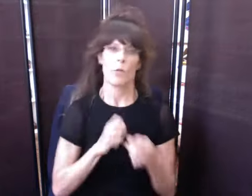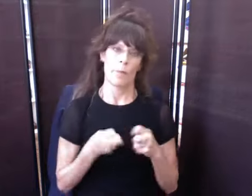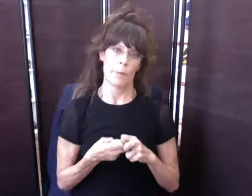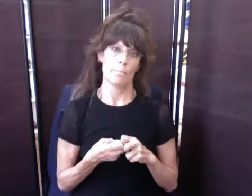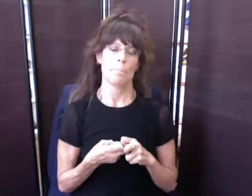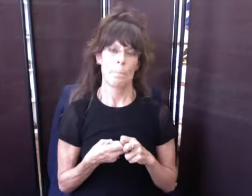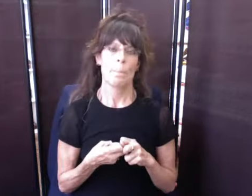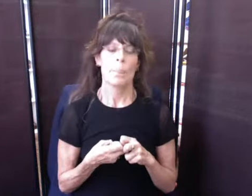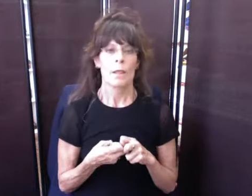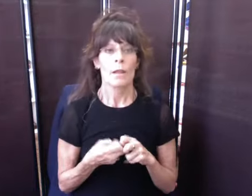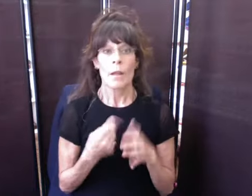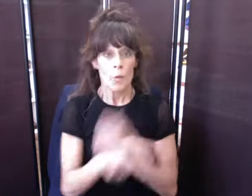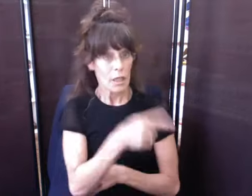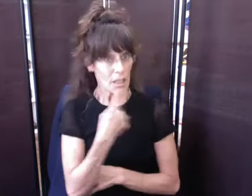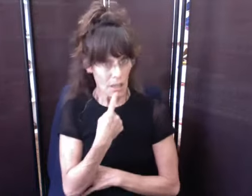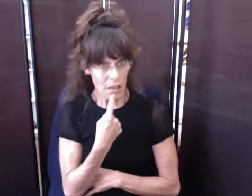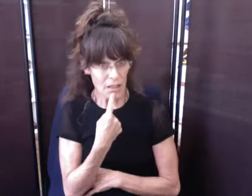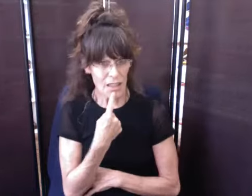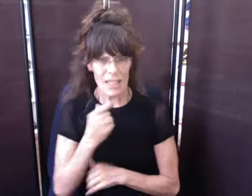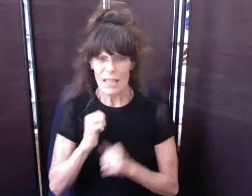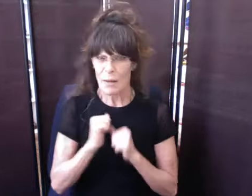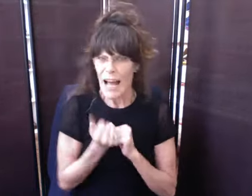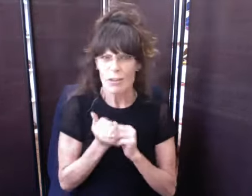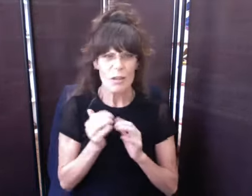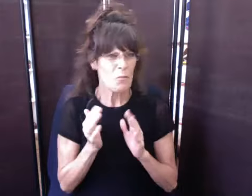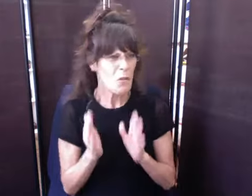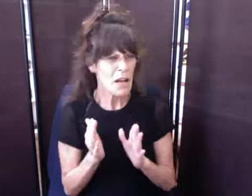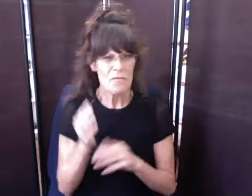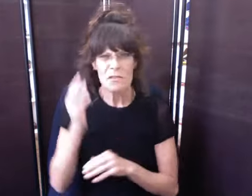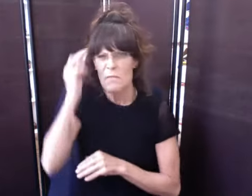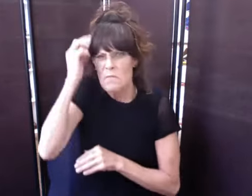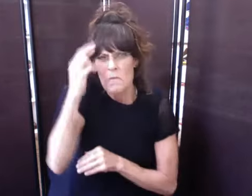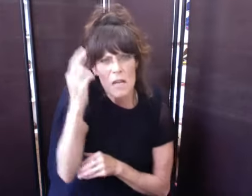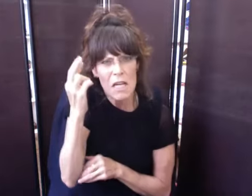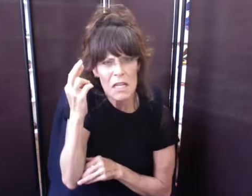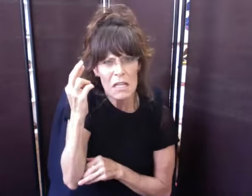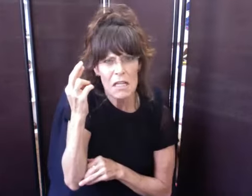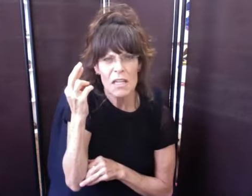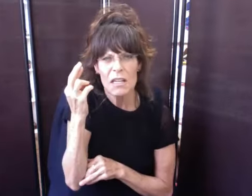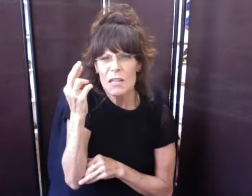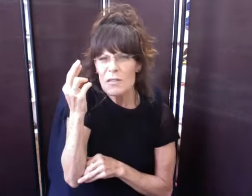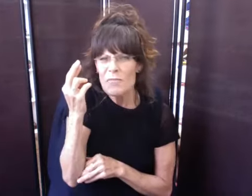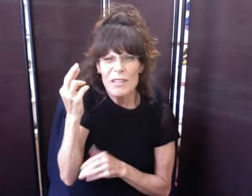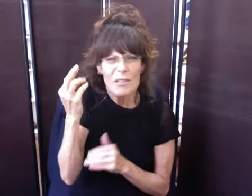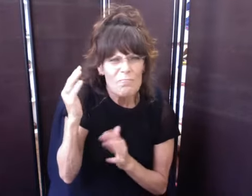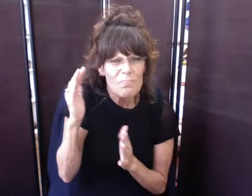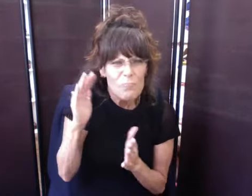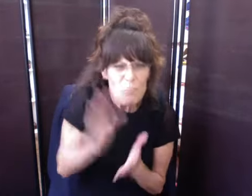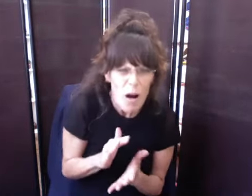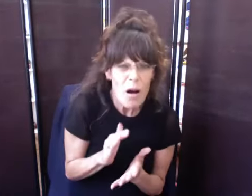And what he says is that somehow, some way, for some reason, a small percentage of society has this thing that he